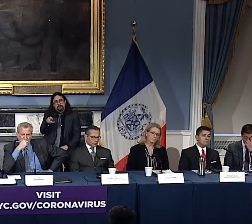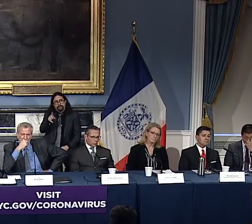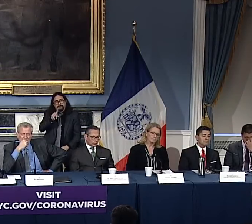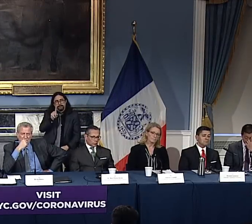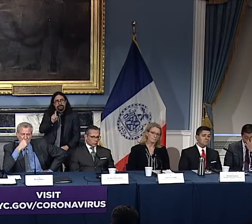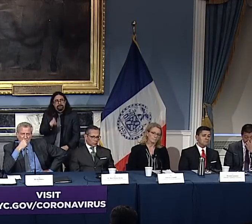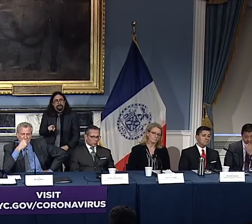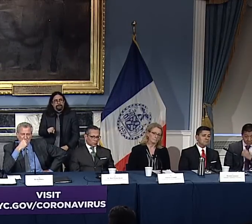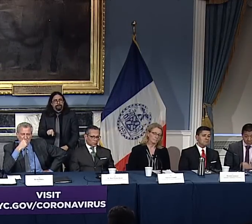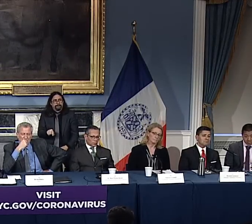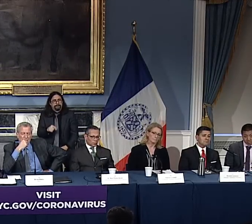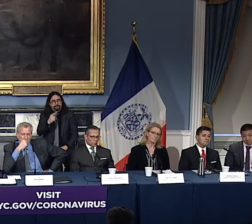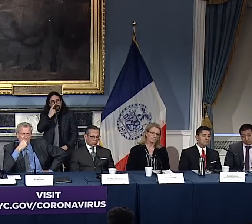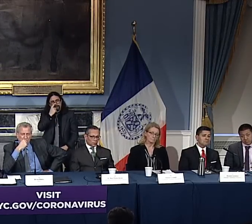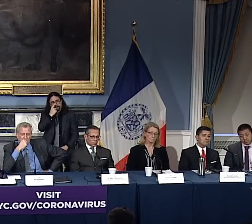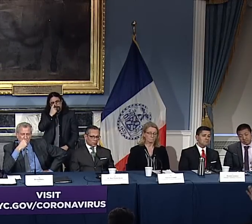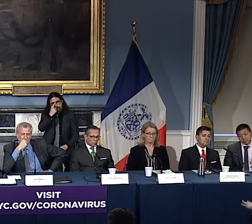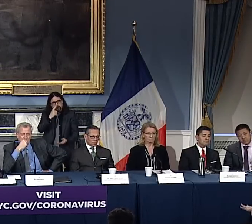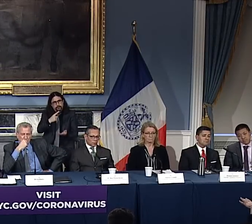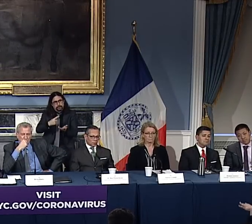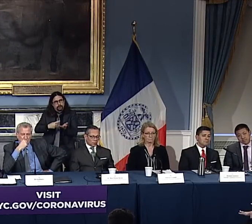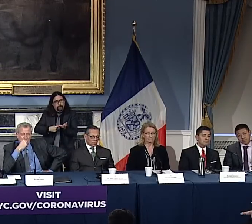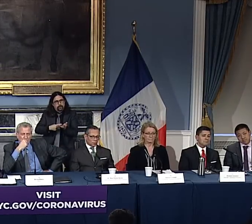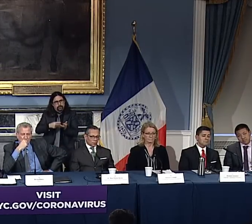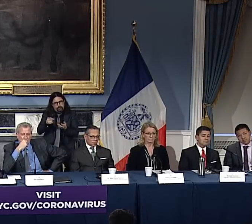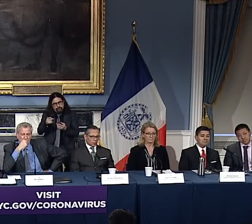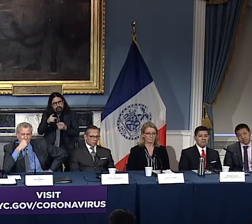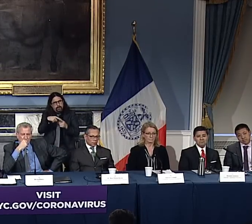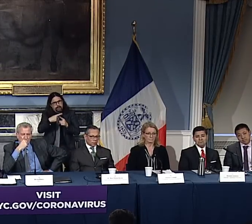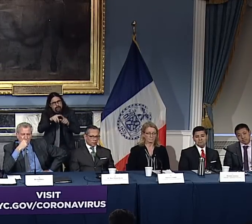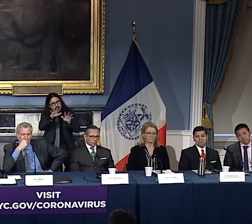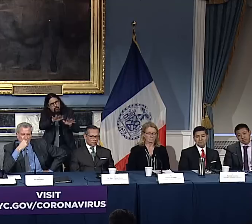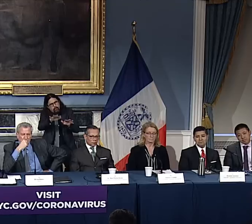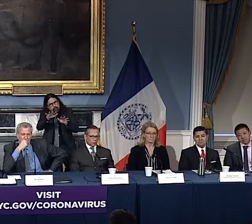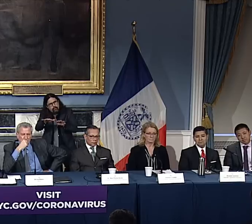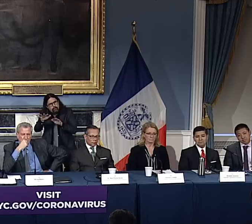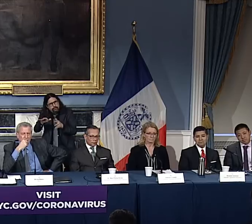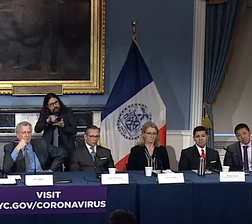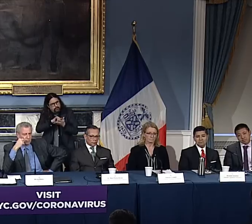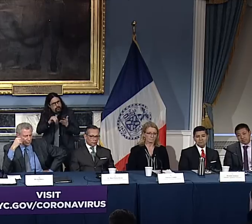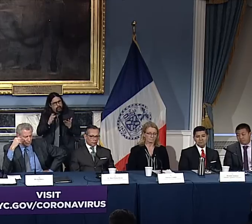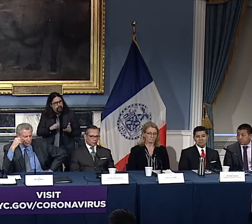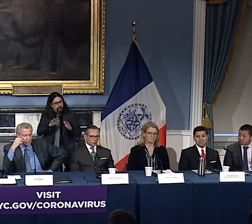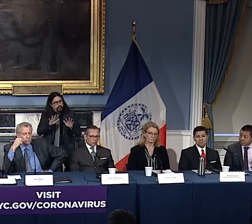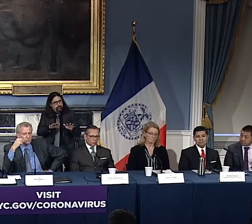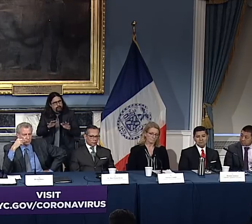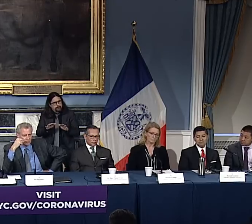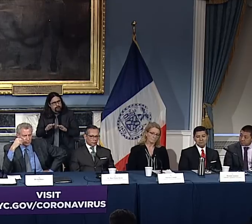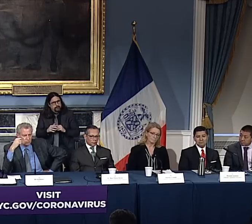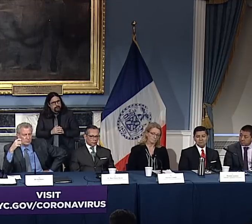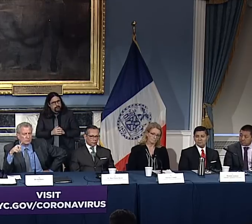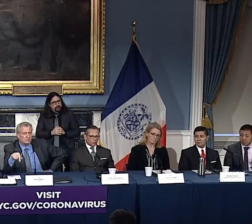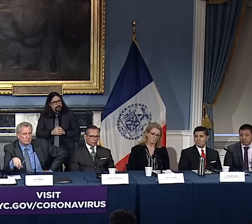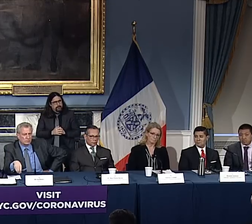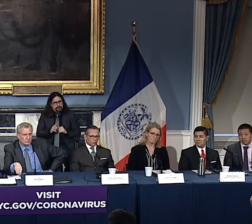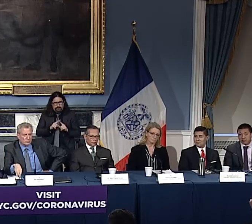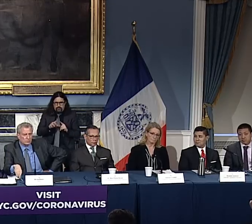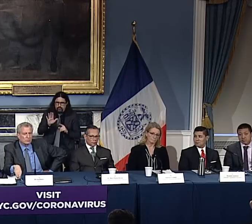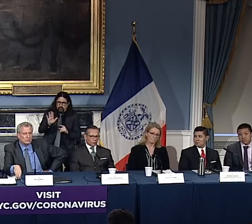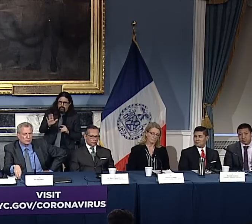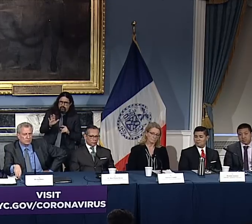to New Yorkers about remaining calm, you're optimistic, and today, you know, obviously your tone is a little different, you're announcing something very